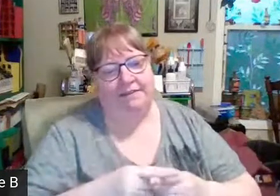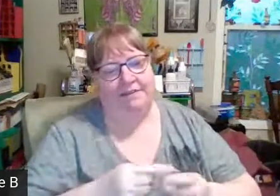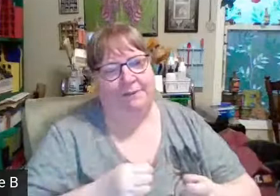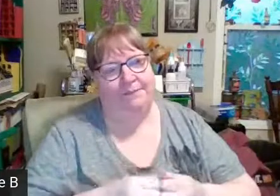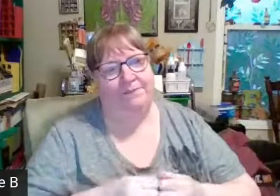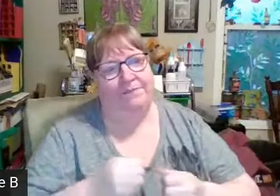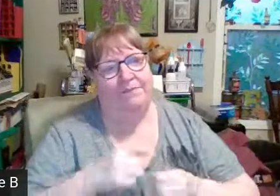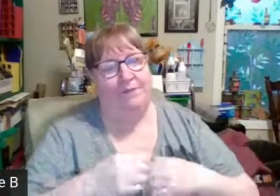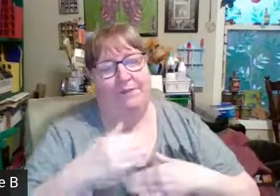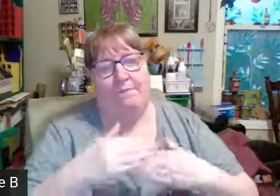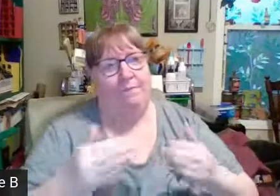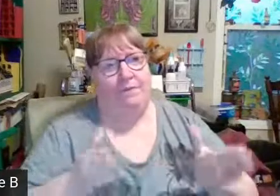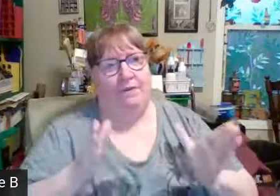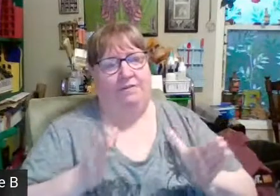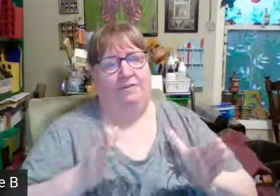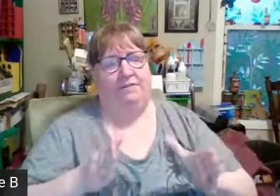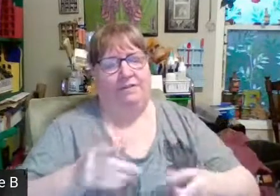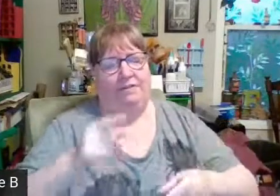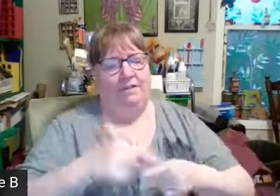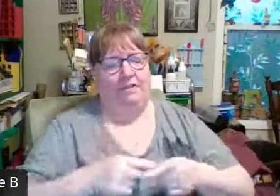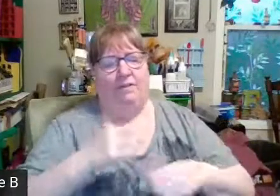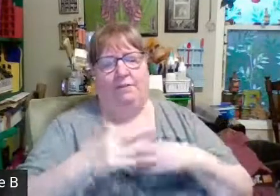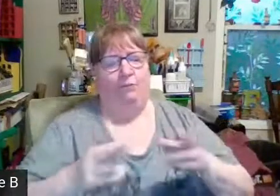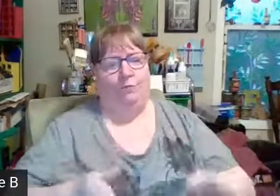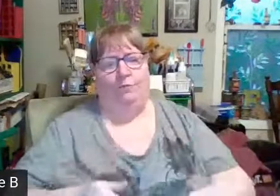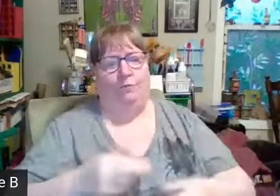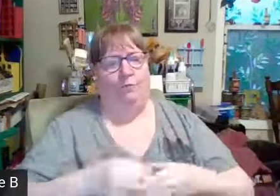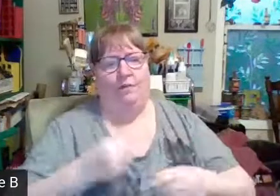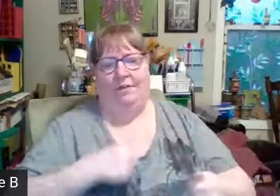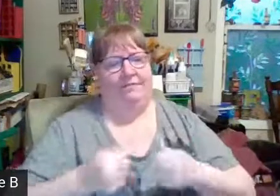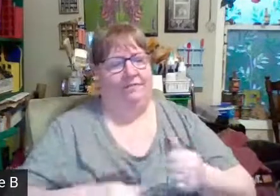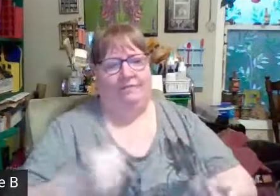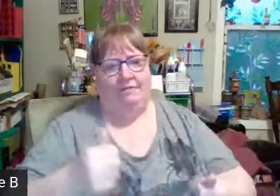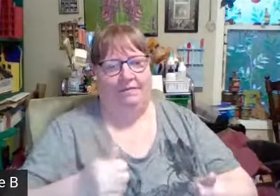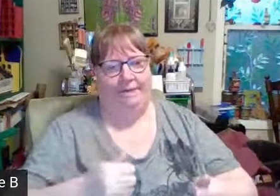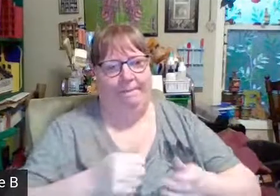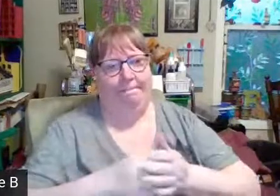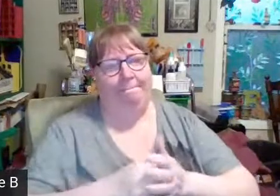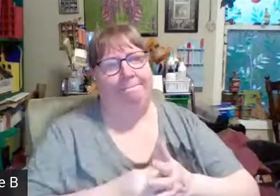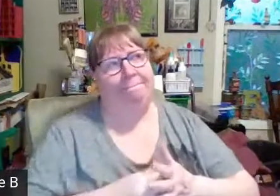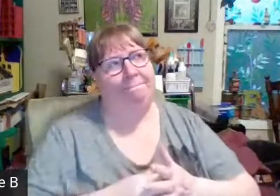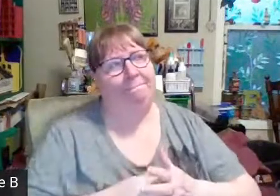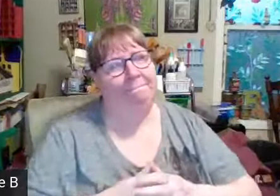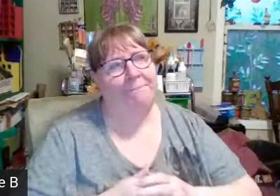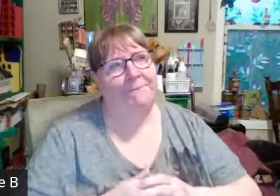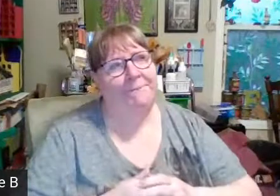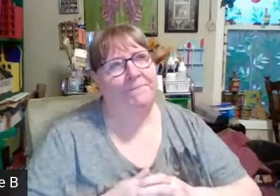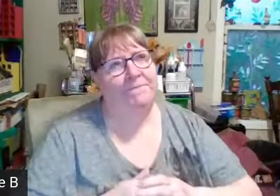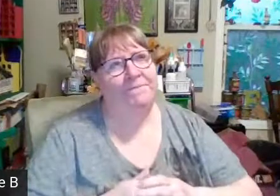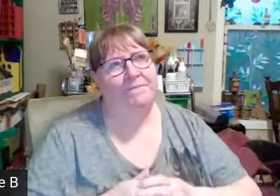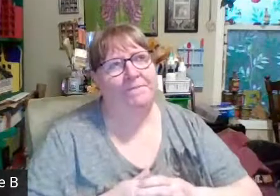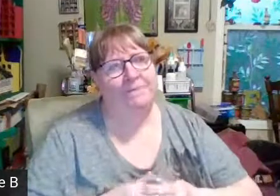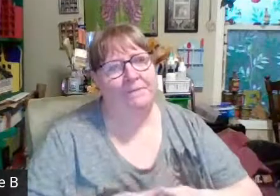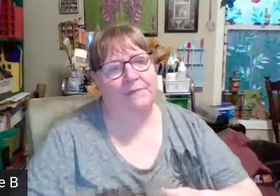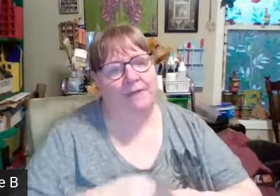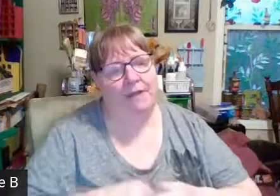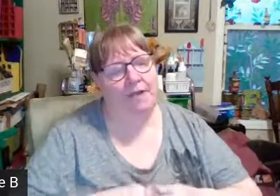sits in the other room where I sort. And I remember people's likes, and